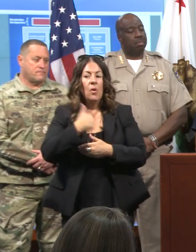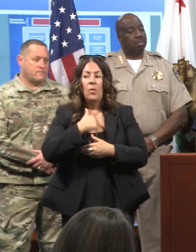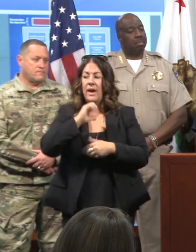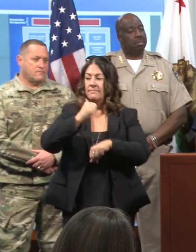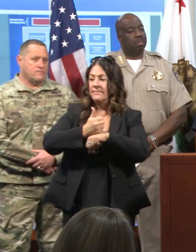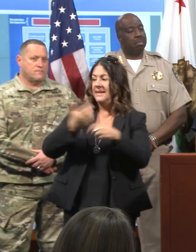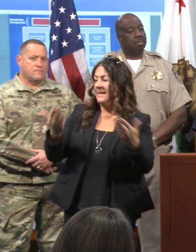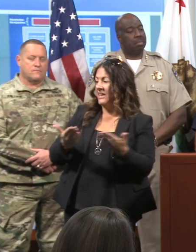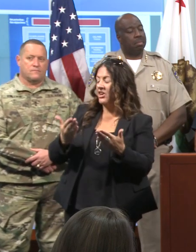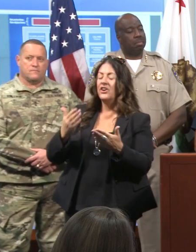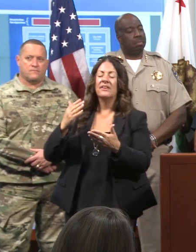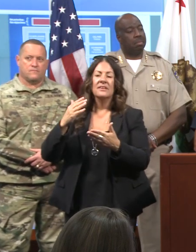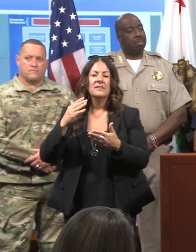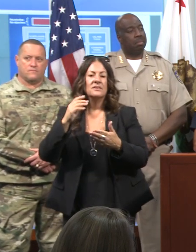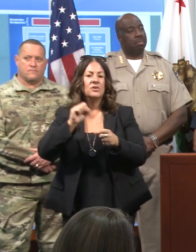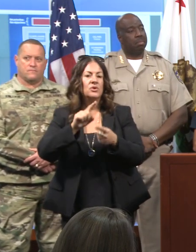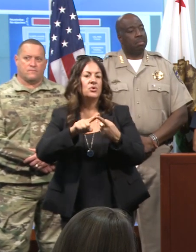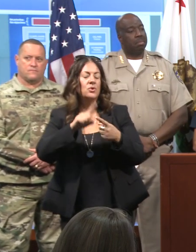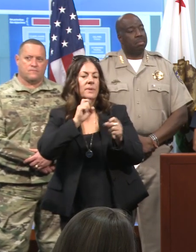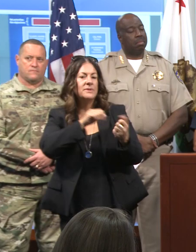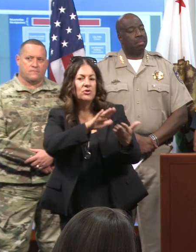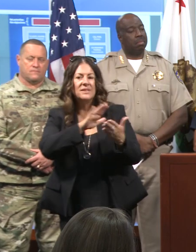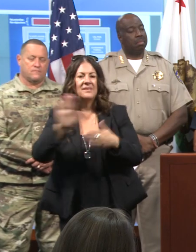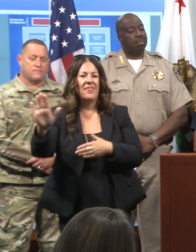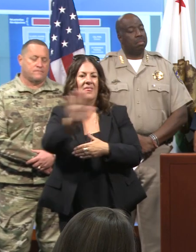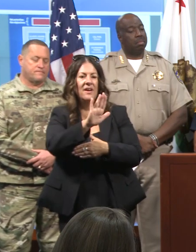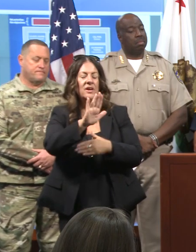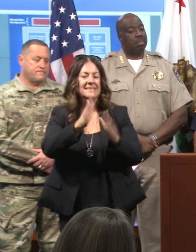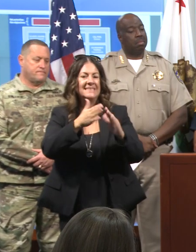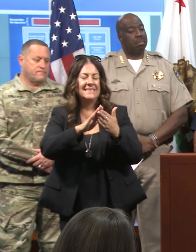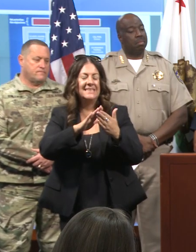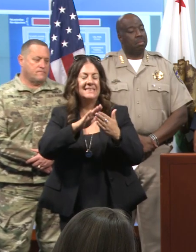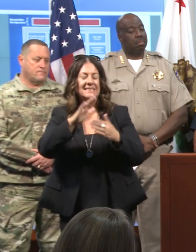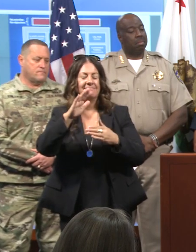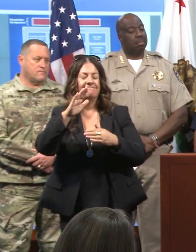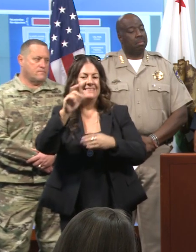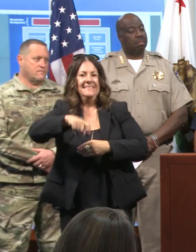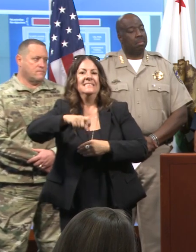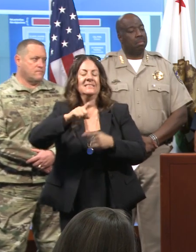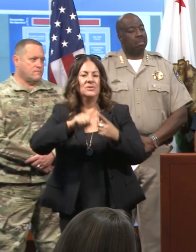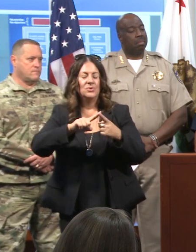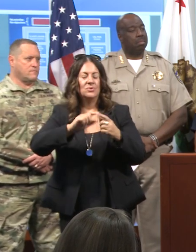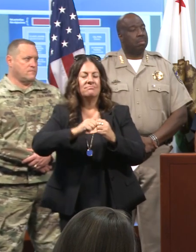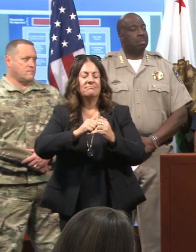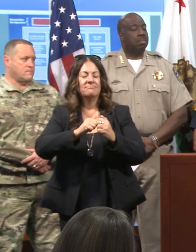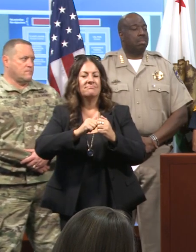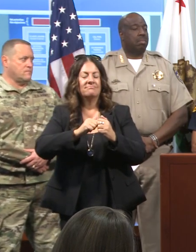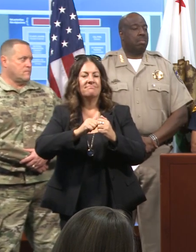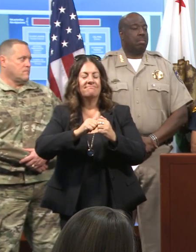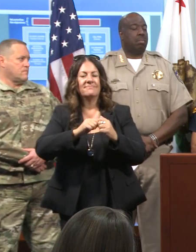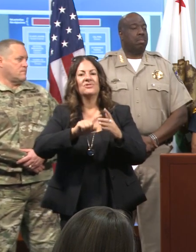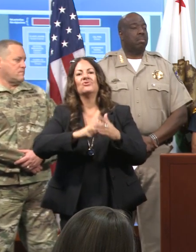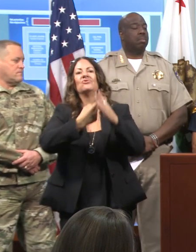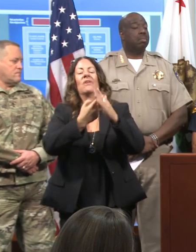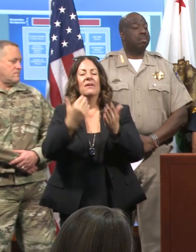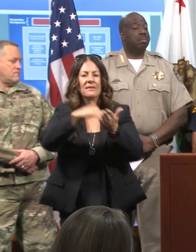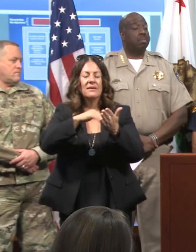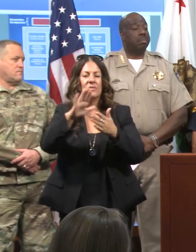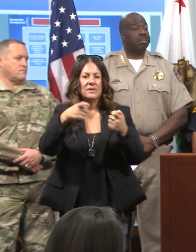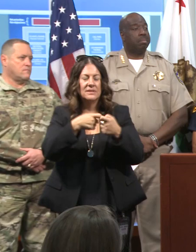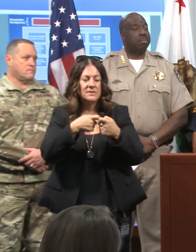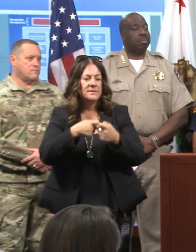Center to address the power needs and try to get the power back up. Same problem with the telecommunications, our cell sites there. There were